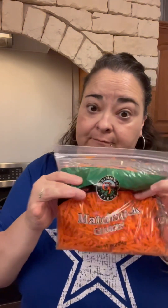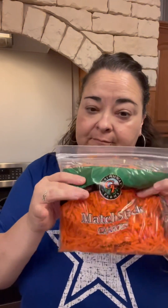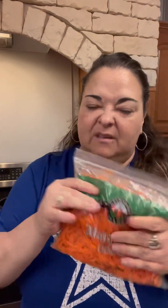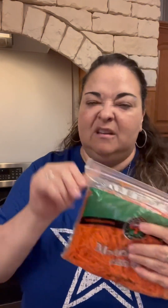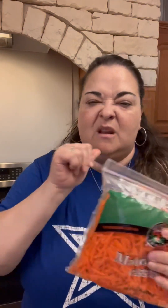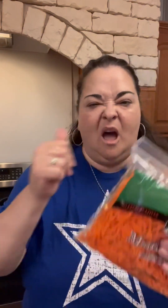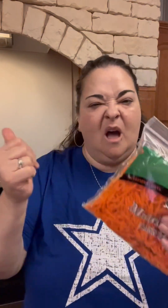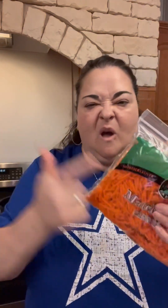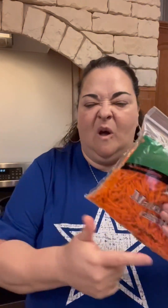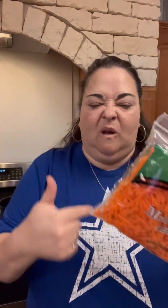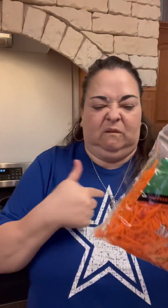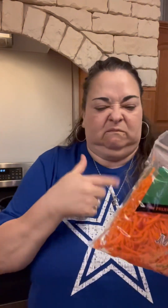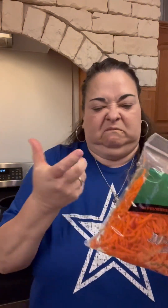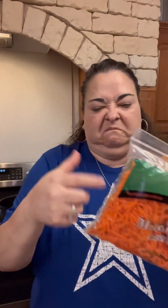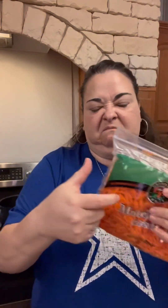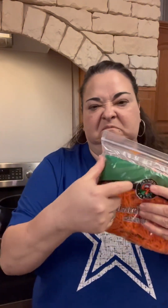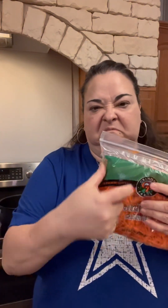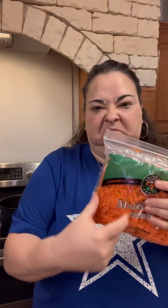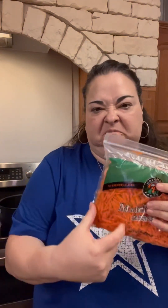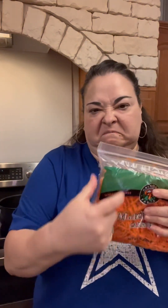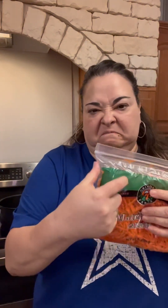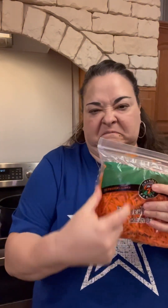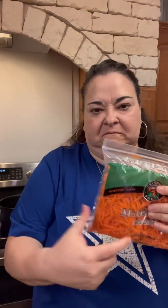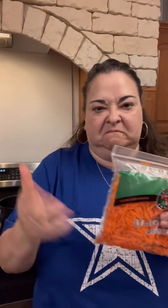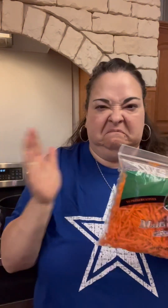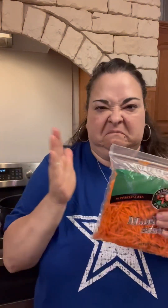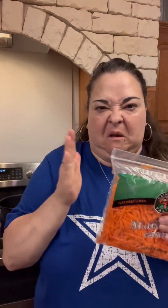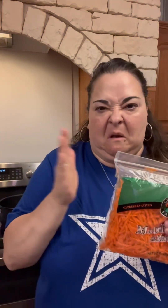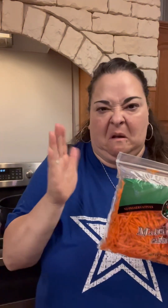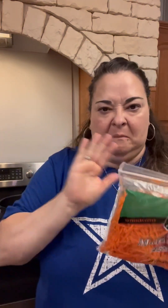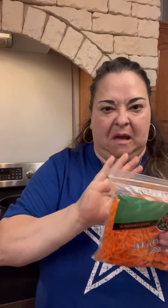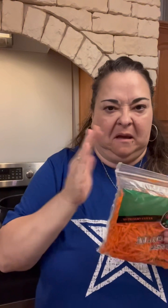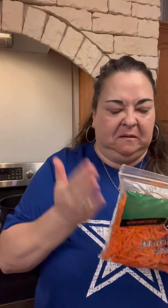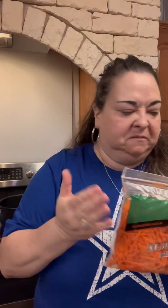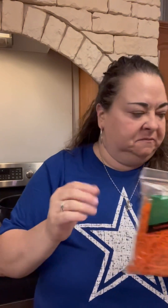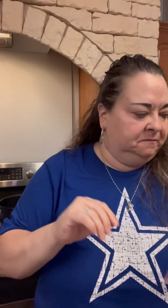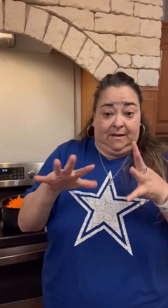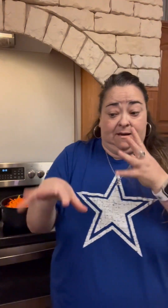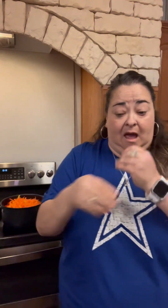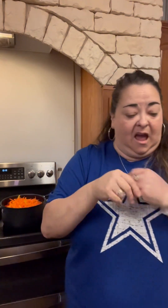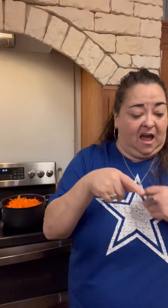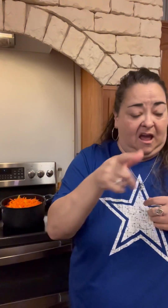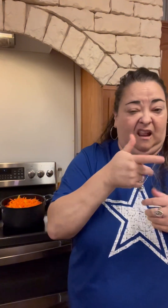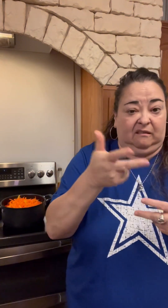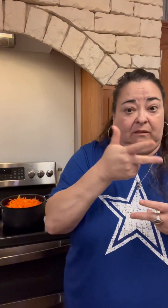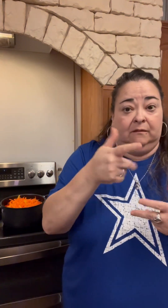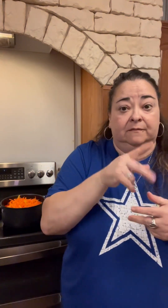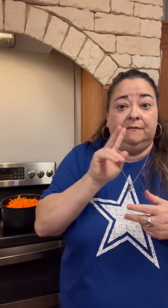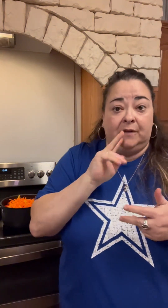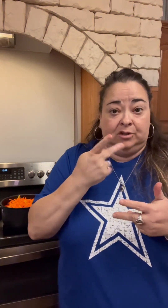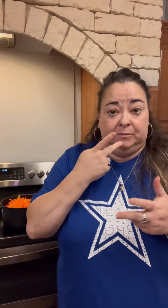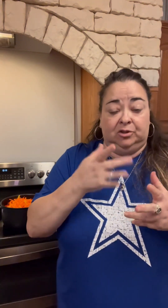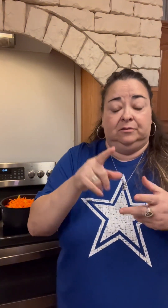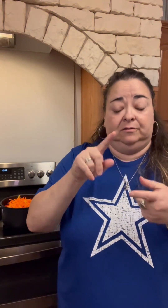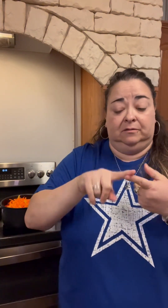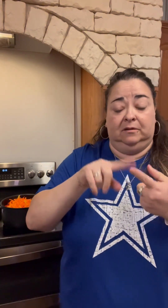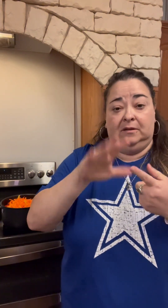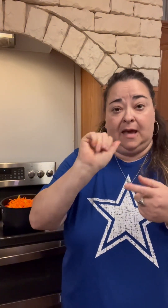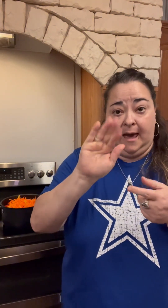and the carrots. I'm not going to use this whole bag, probably about a quarter of the bag. So